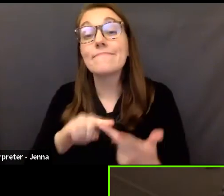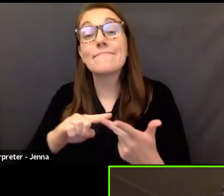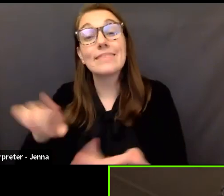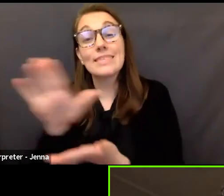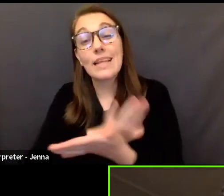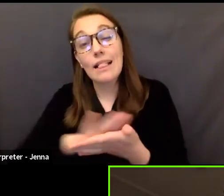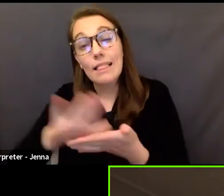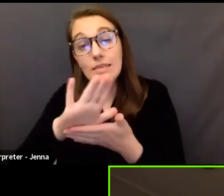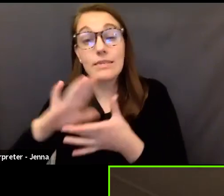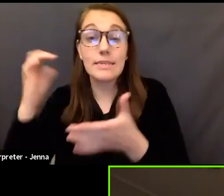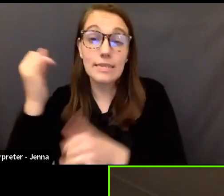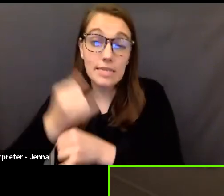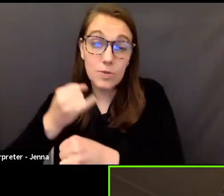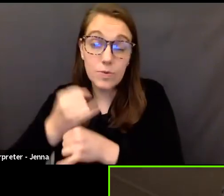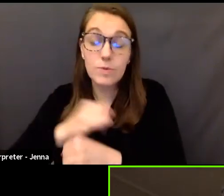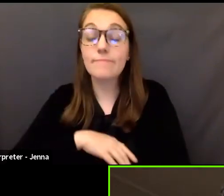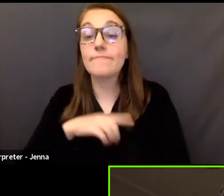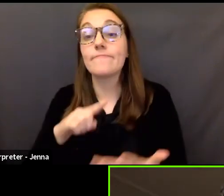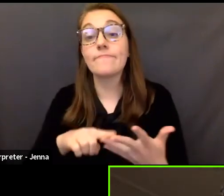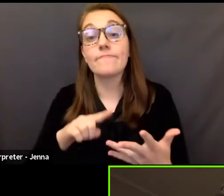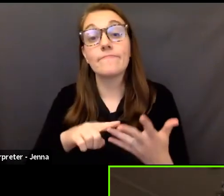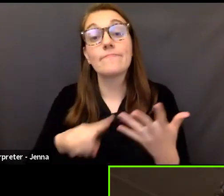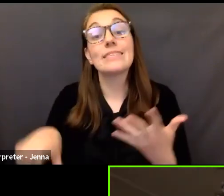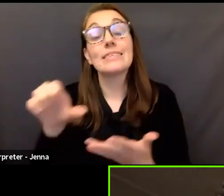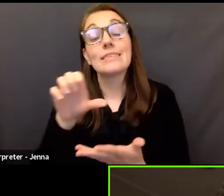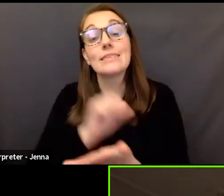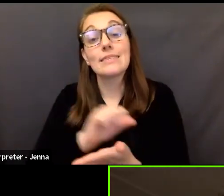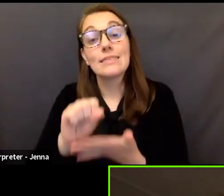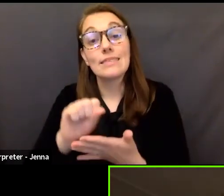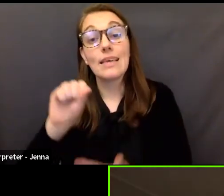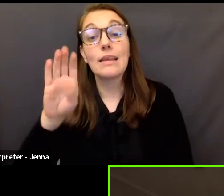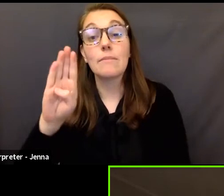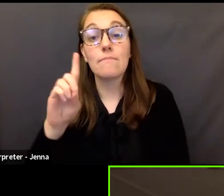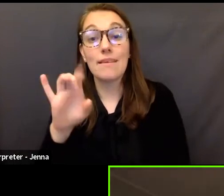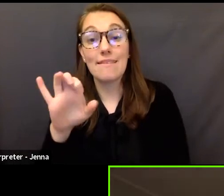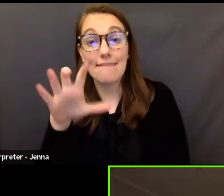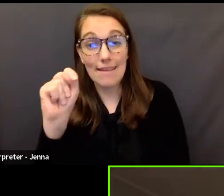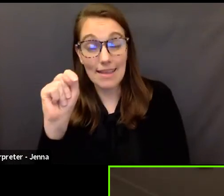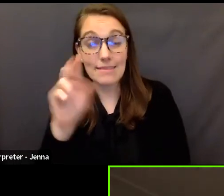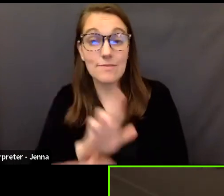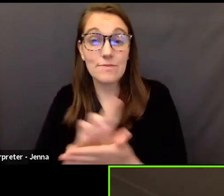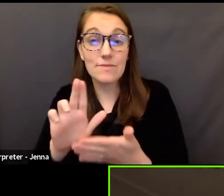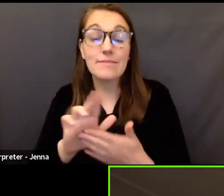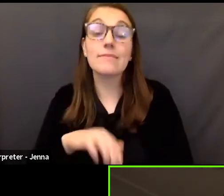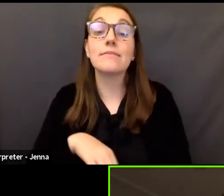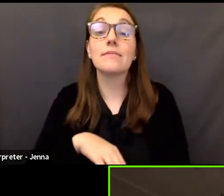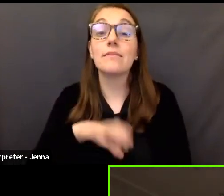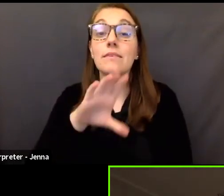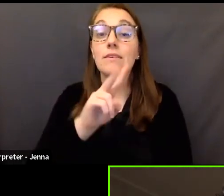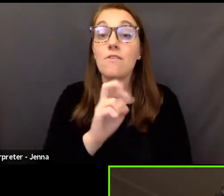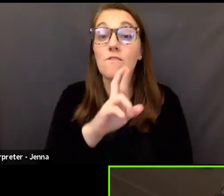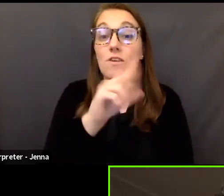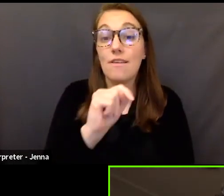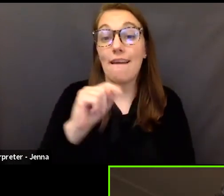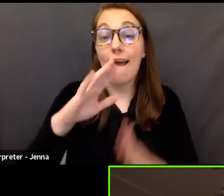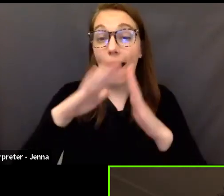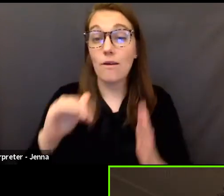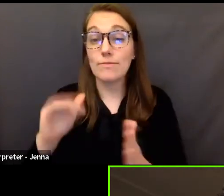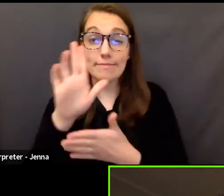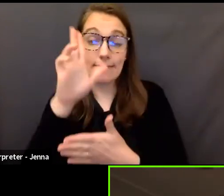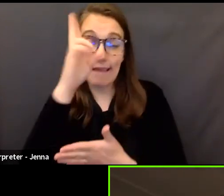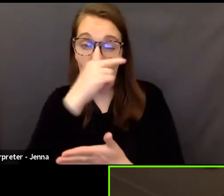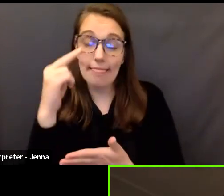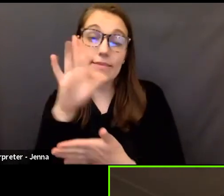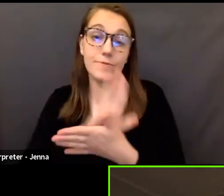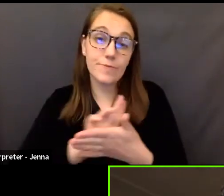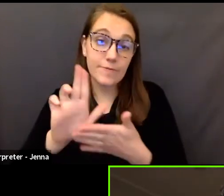Theological Initiative, the St. Benedict Institute, the Nova Forum, Calvert House Catholic Campus Ministry,